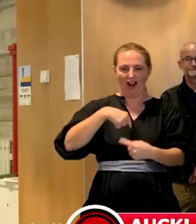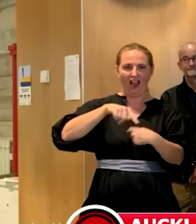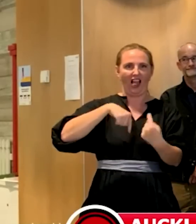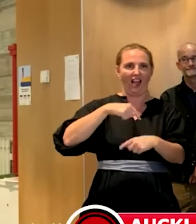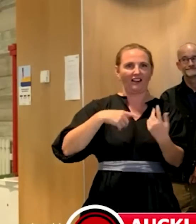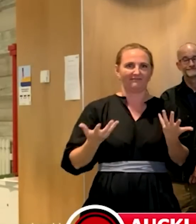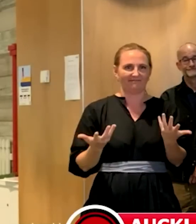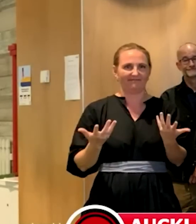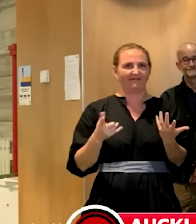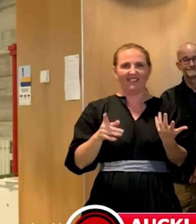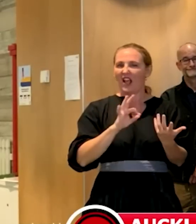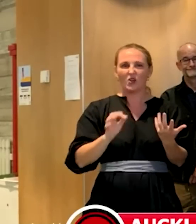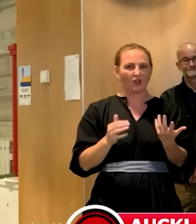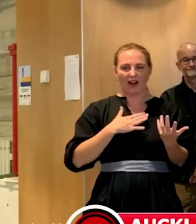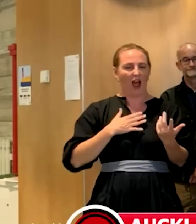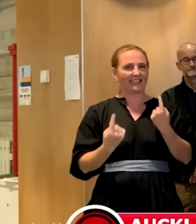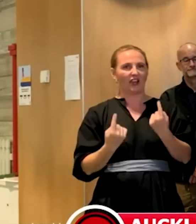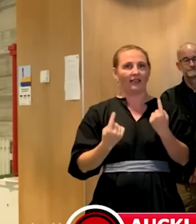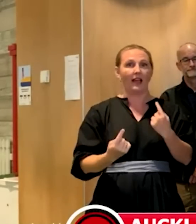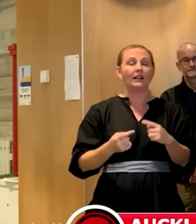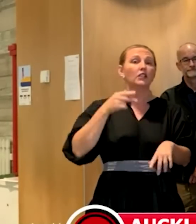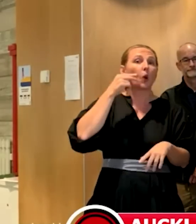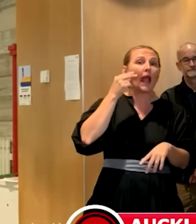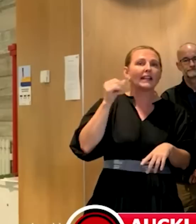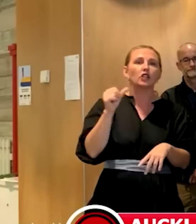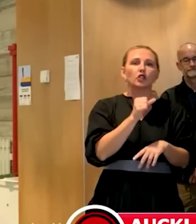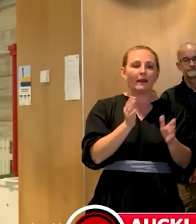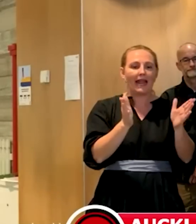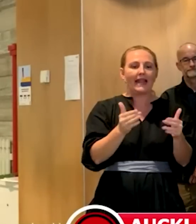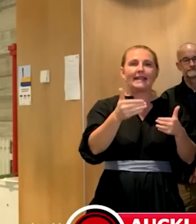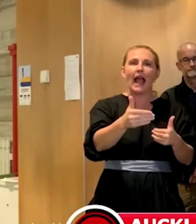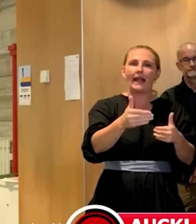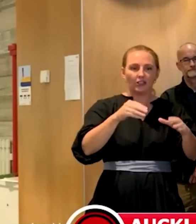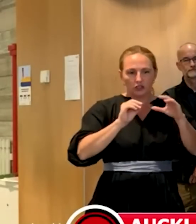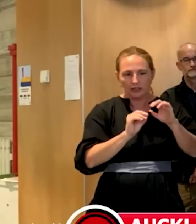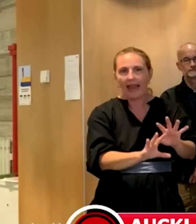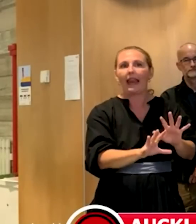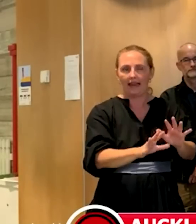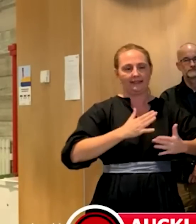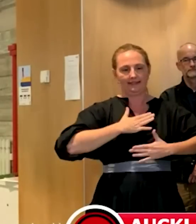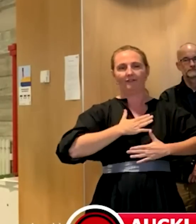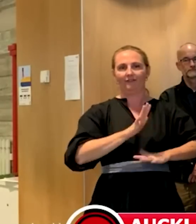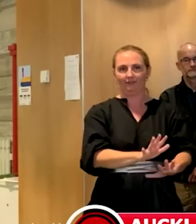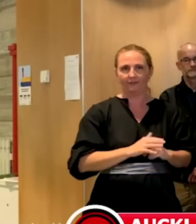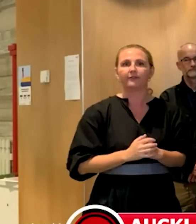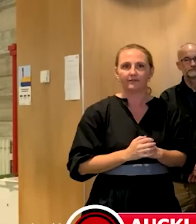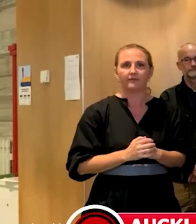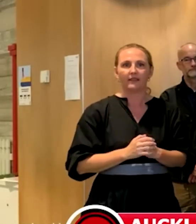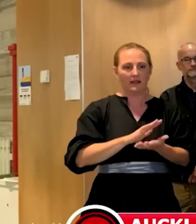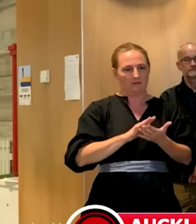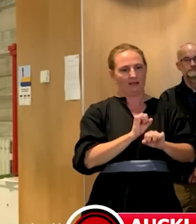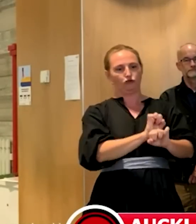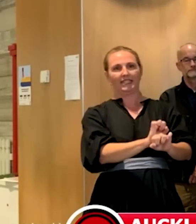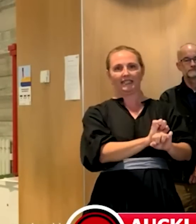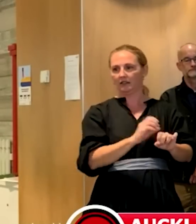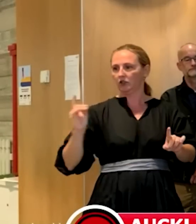they don't always get on well. So cats in a cage or a carry case, just to keep them contained and safe away from any